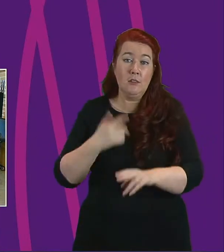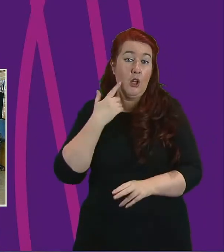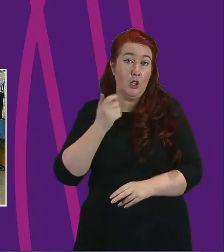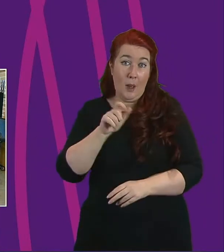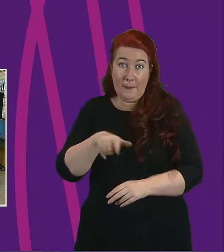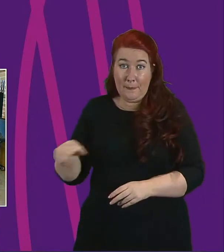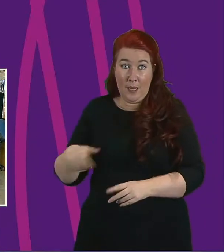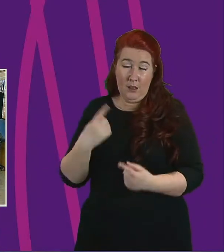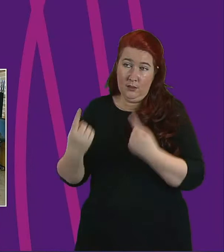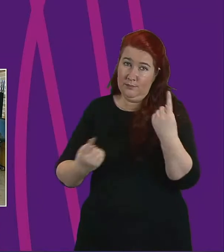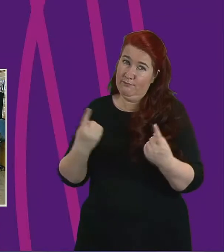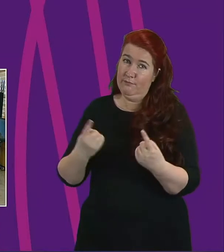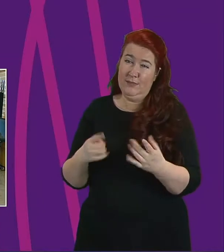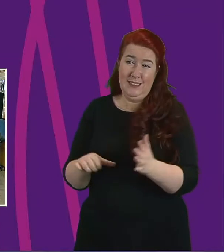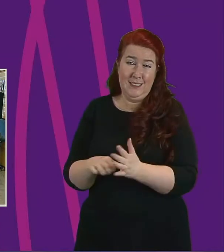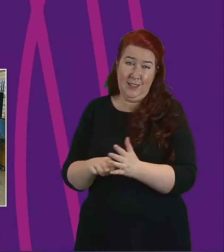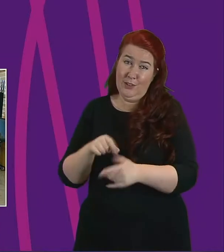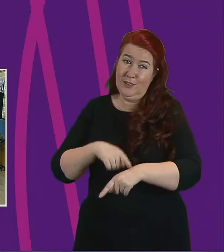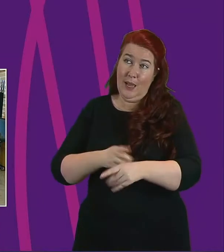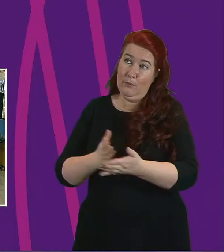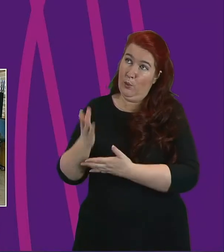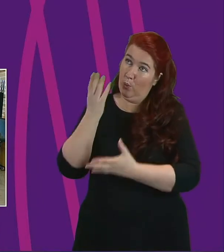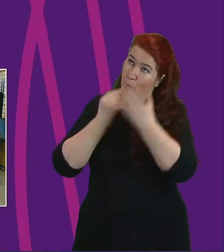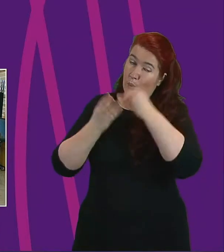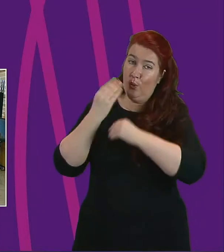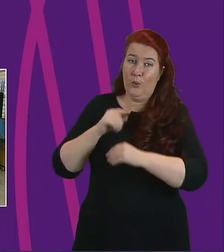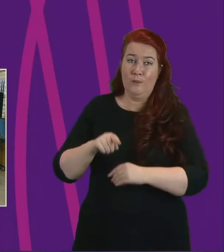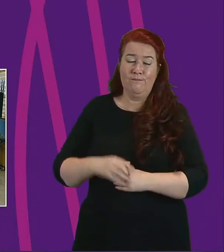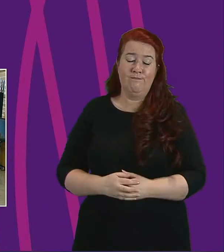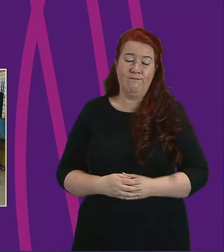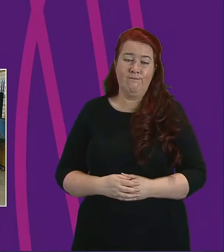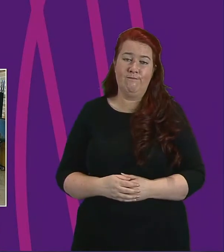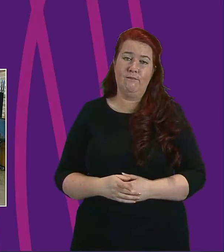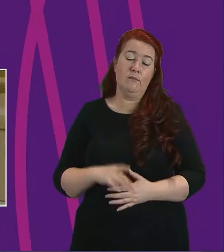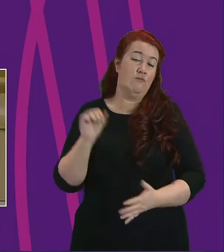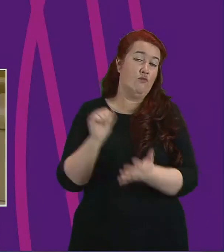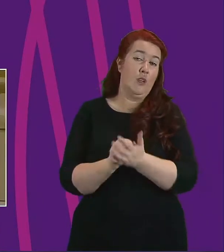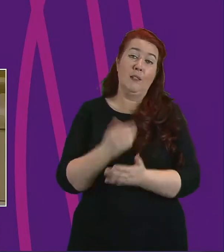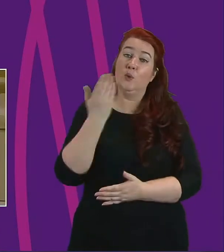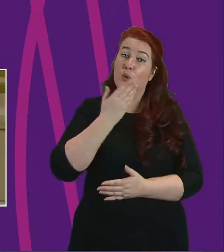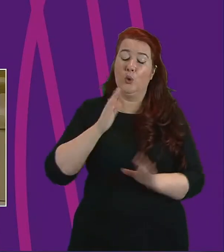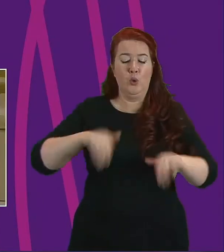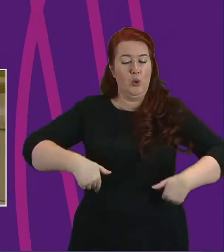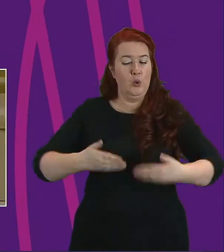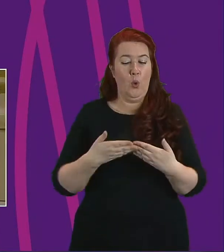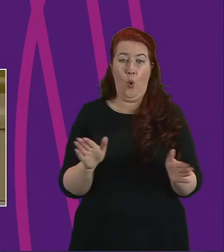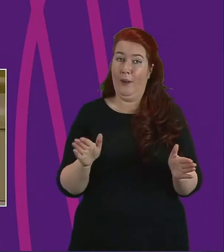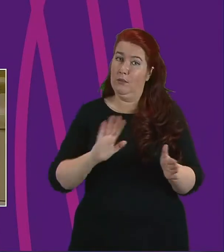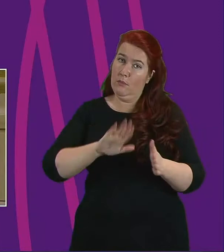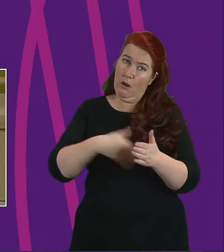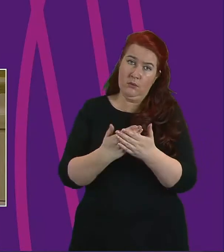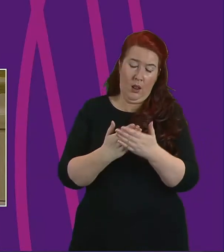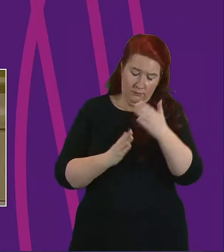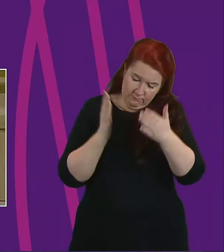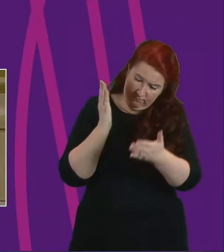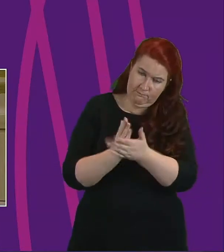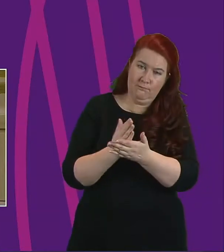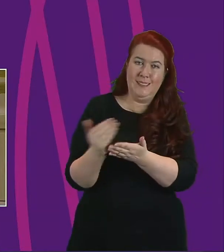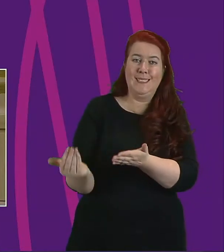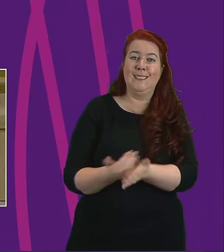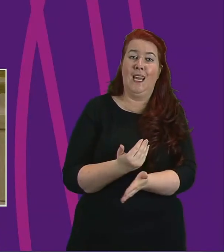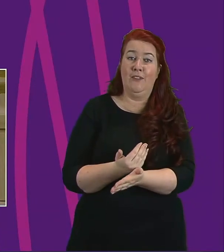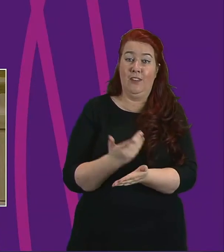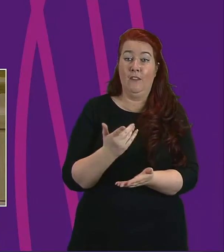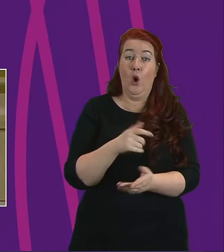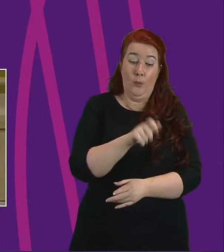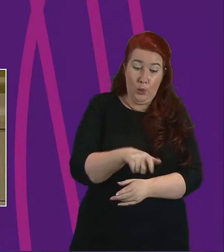these most difficult of times in their academic lives. Of course, it's only right that schools do not open until they are safe to do so for both pupils